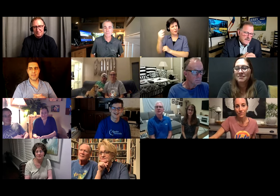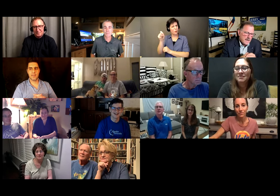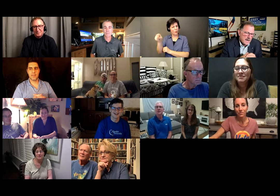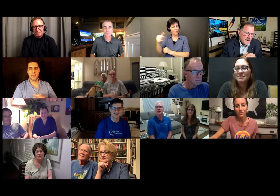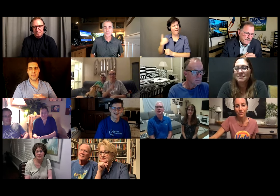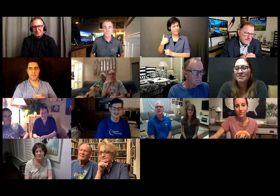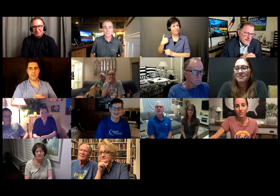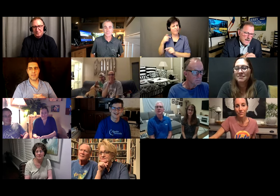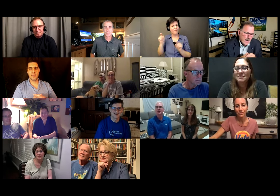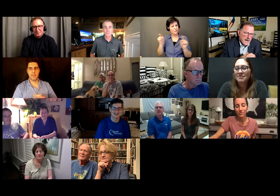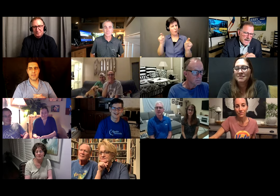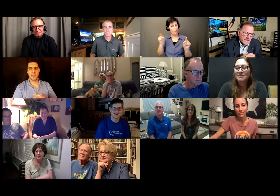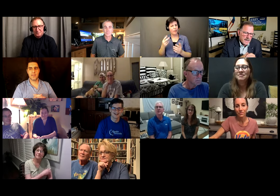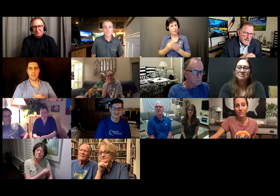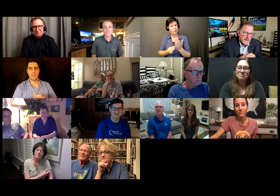is.